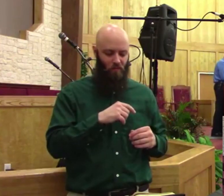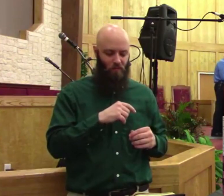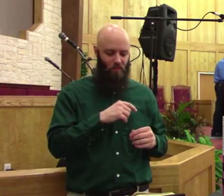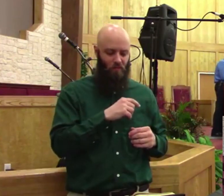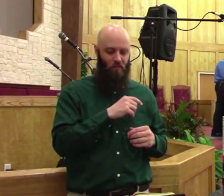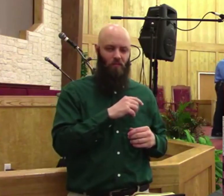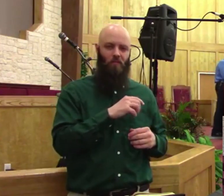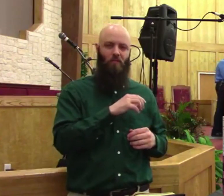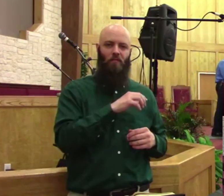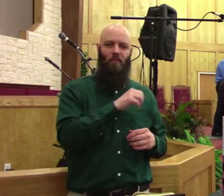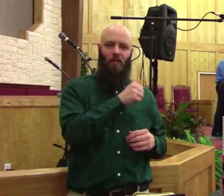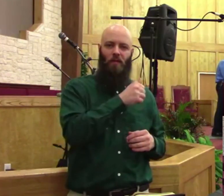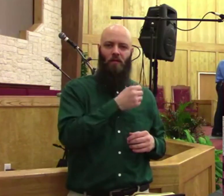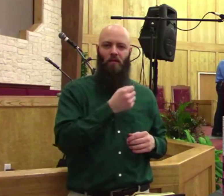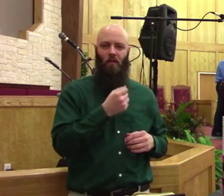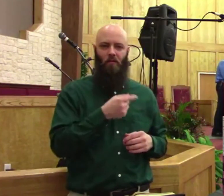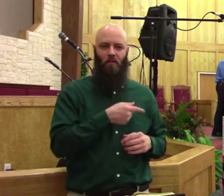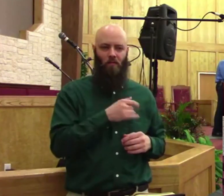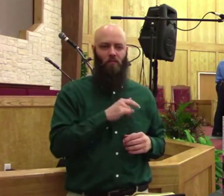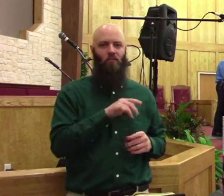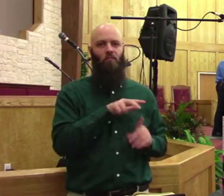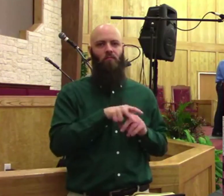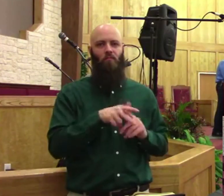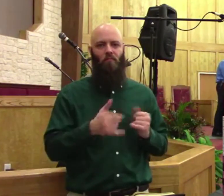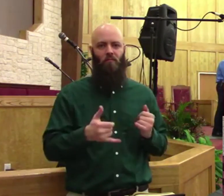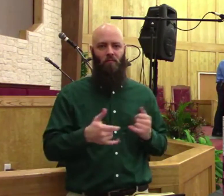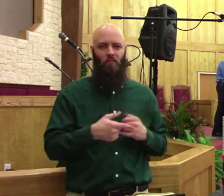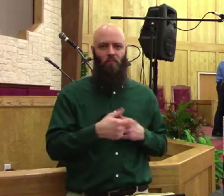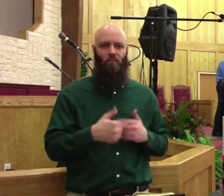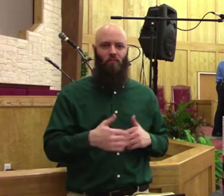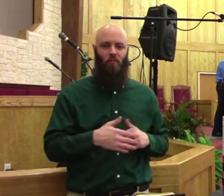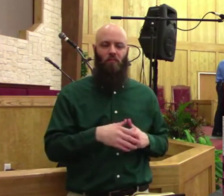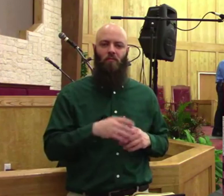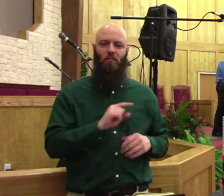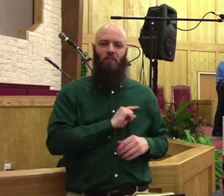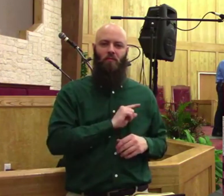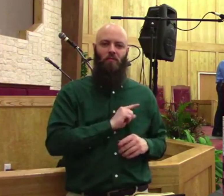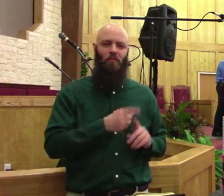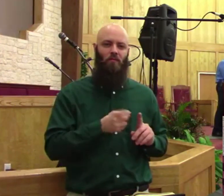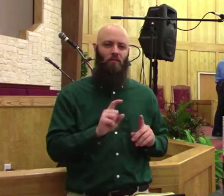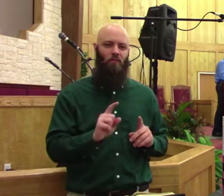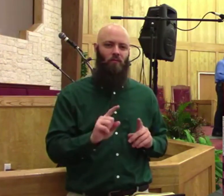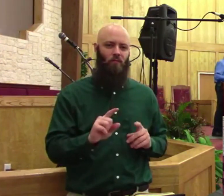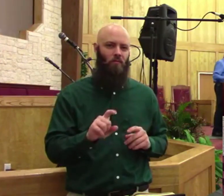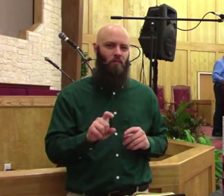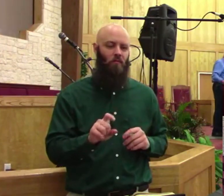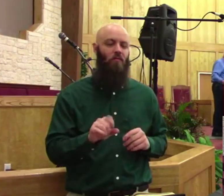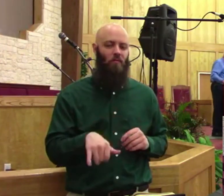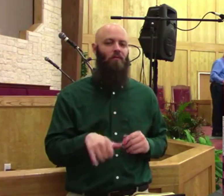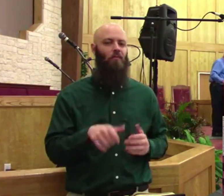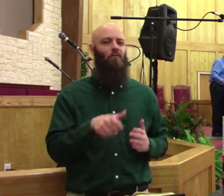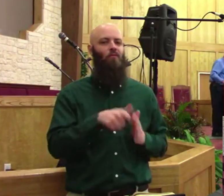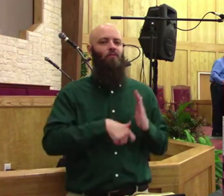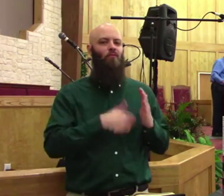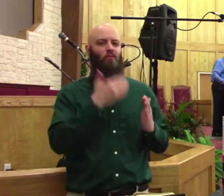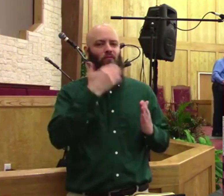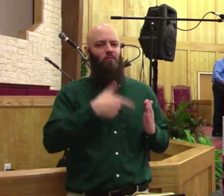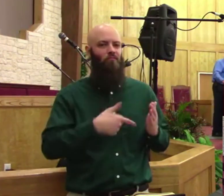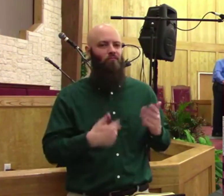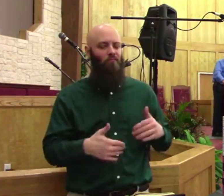today. I think, where do your convictions come from? A really good article